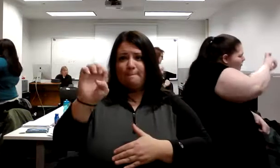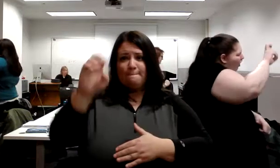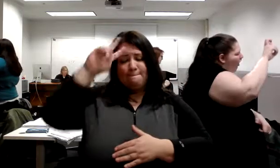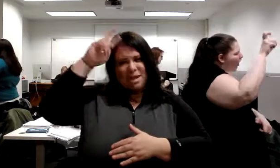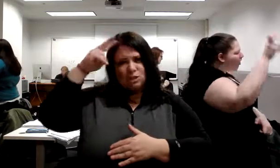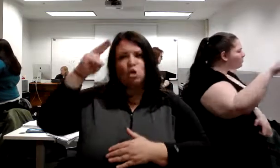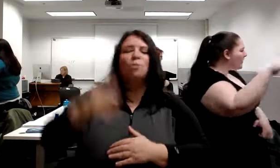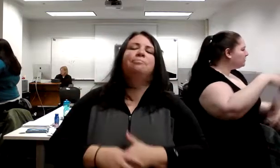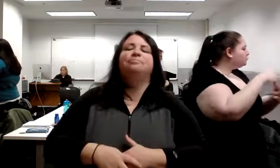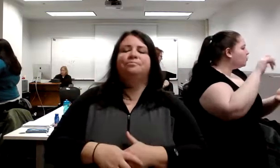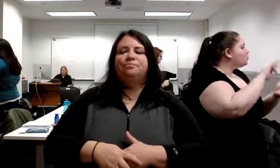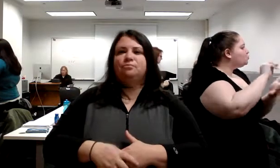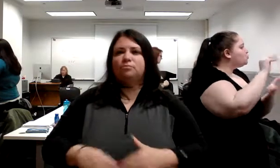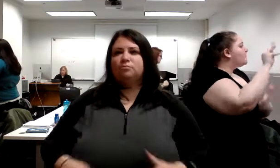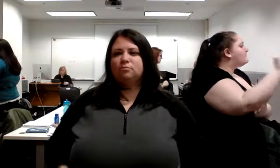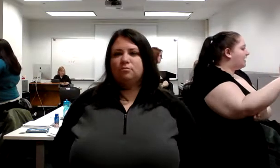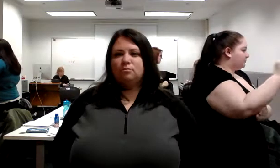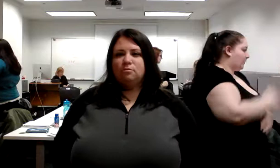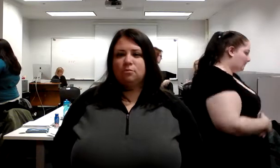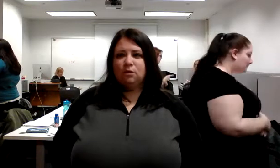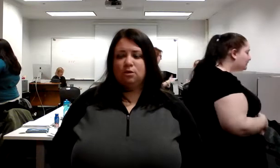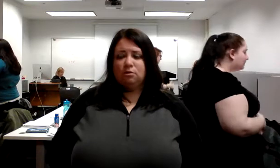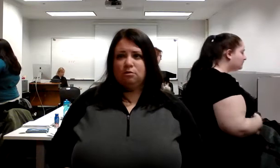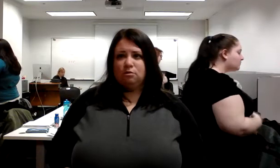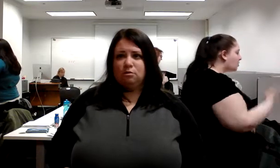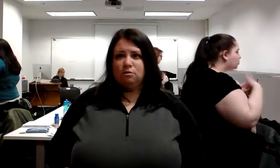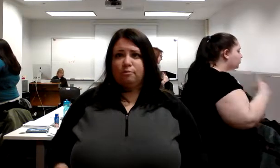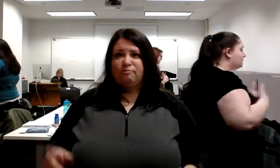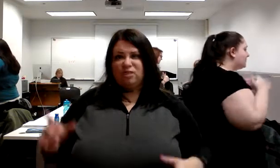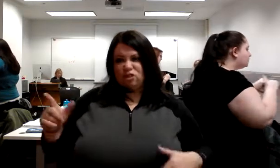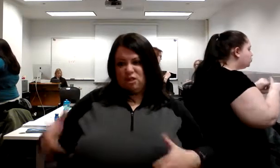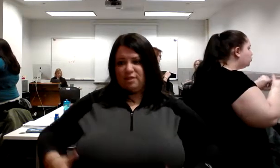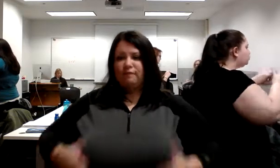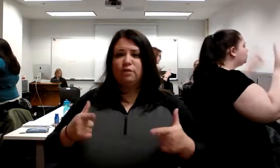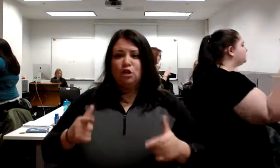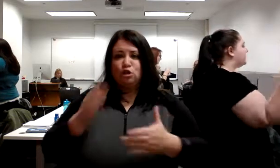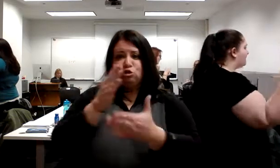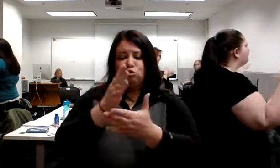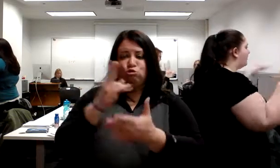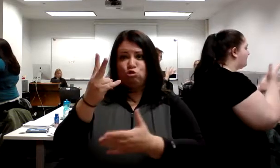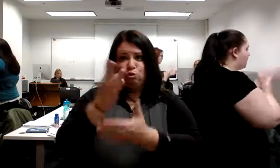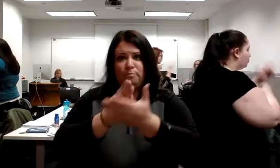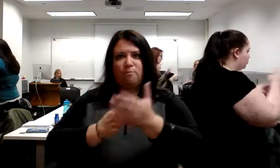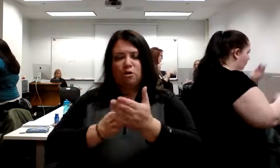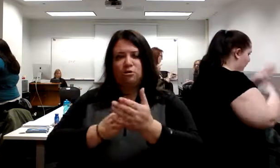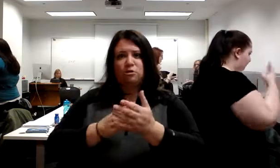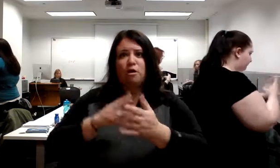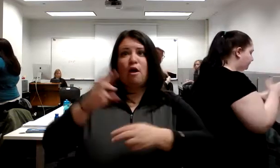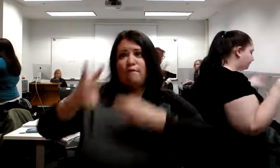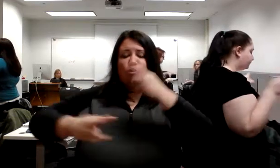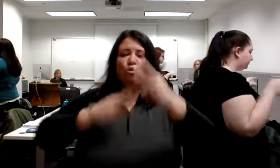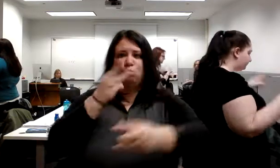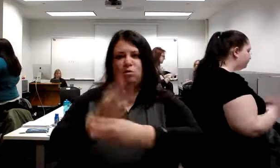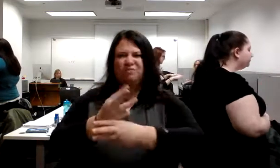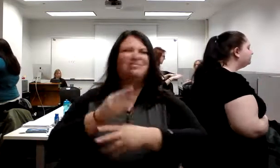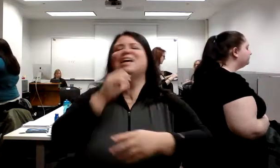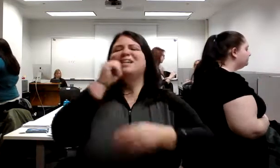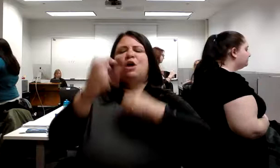And she lived in two completely different parts of the world. Or not in the world, different parts of the United States.